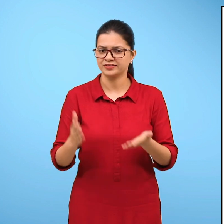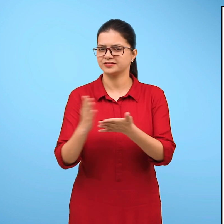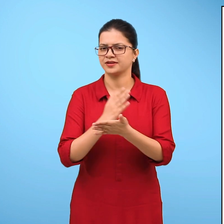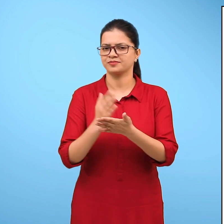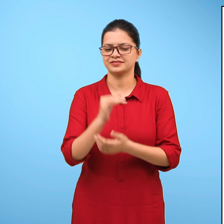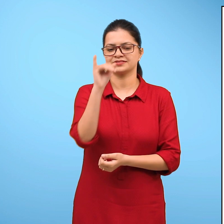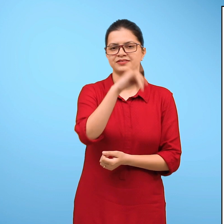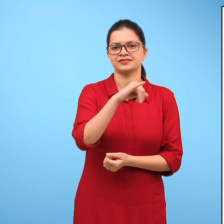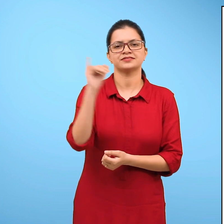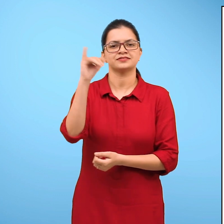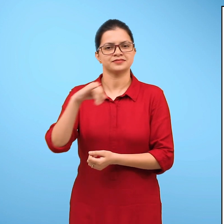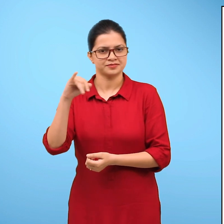Page 66.